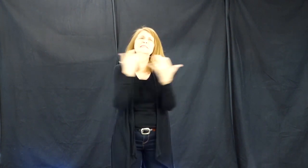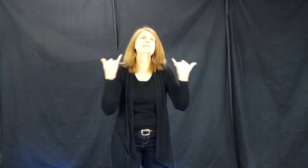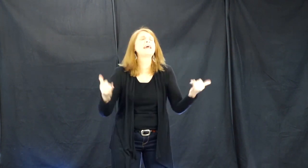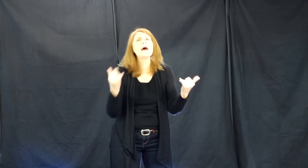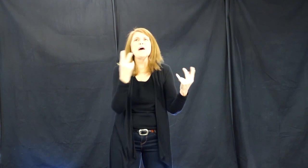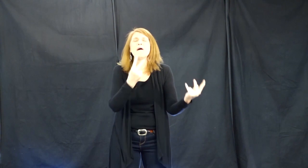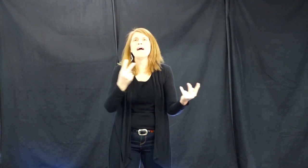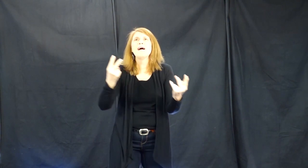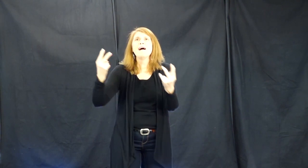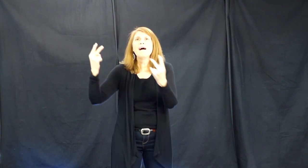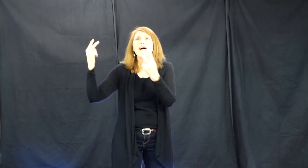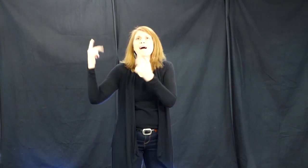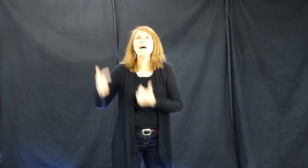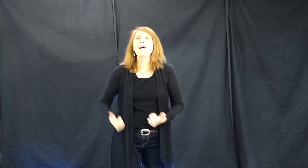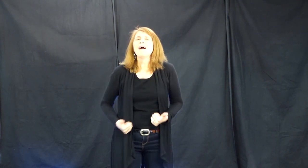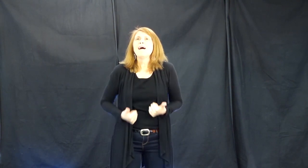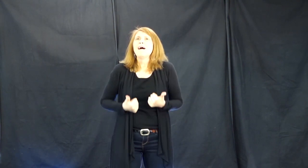watching it